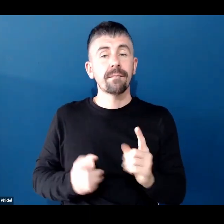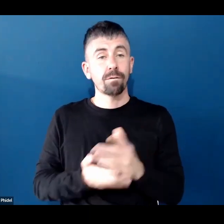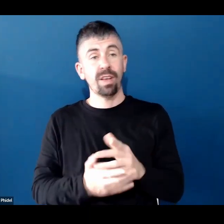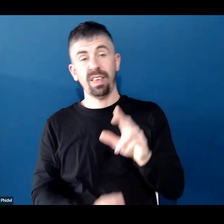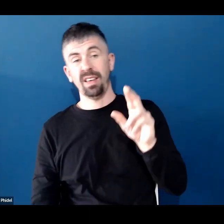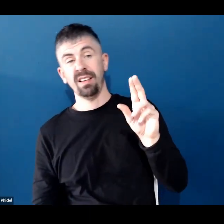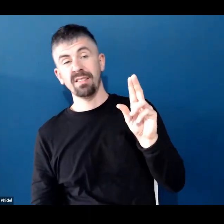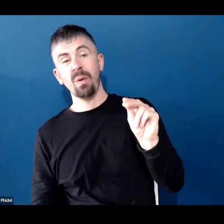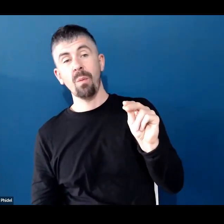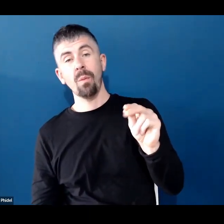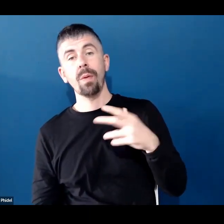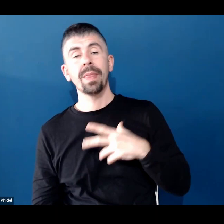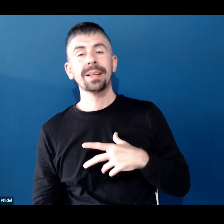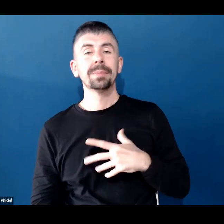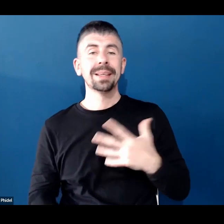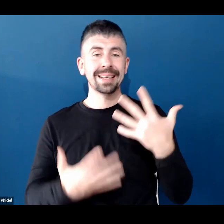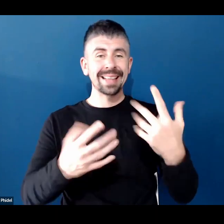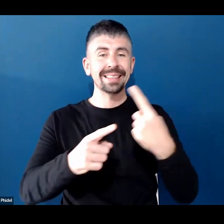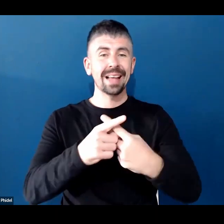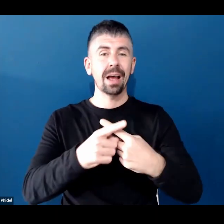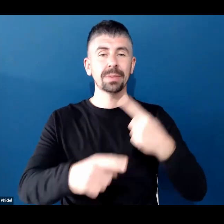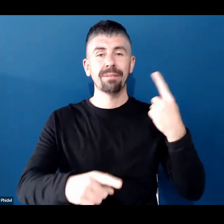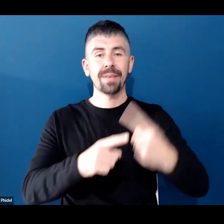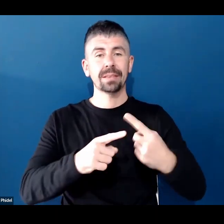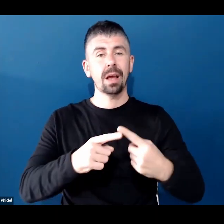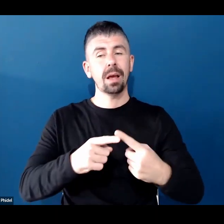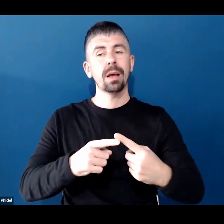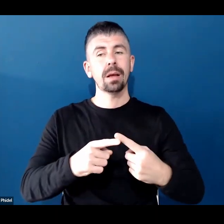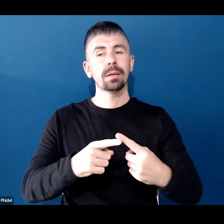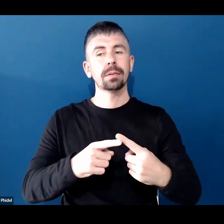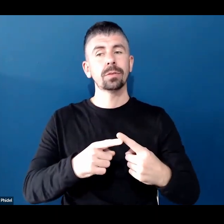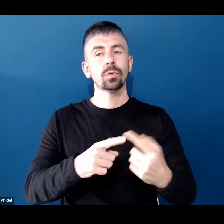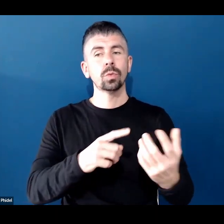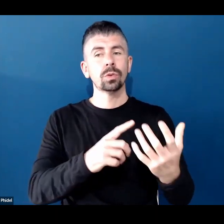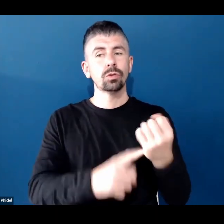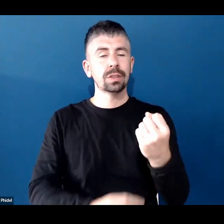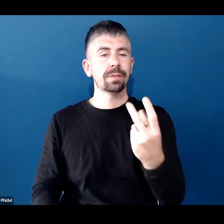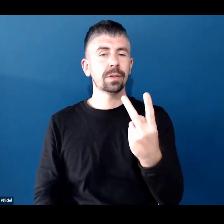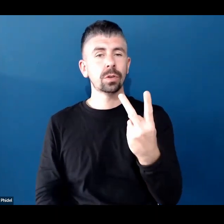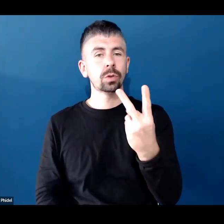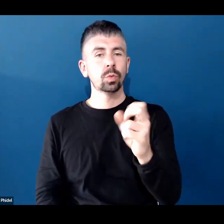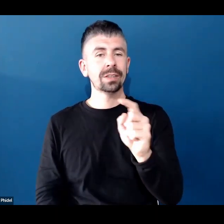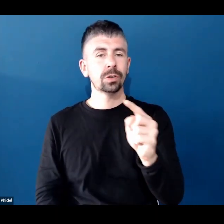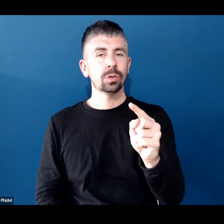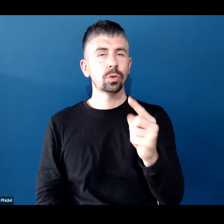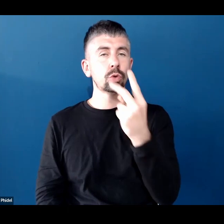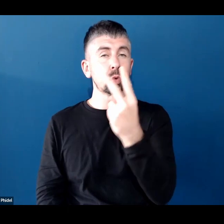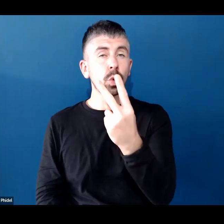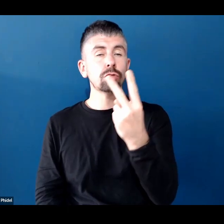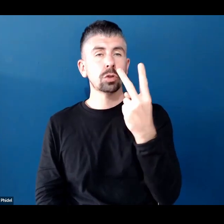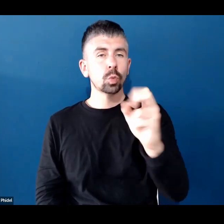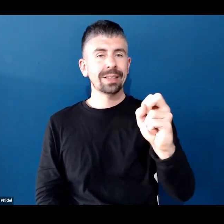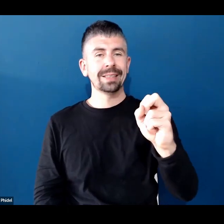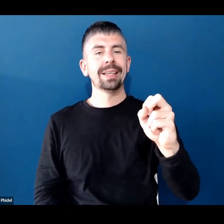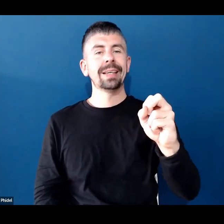Actually, they would need to be 10 times faster, because at their current pace, it would take an average of 20 to 120 years for them to reach